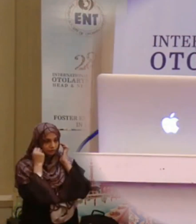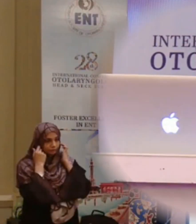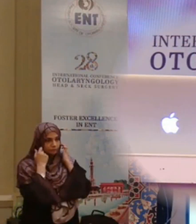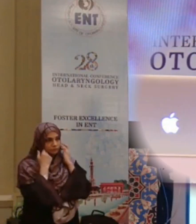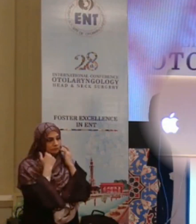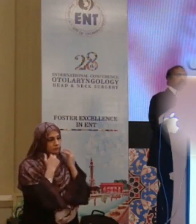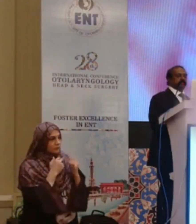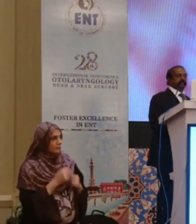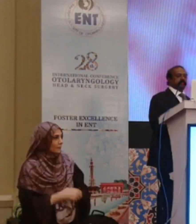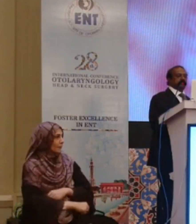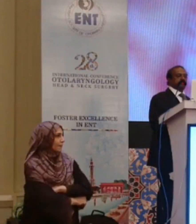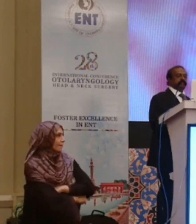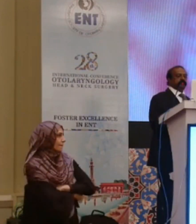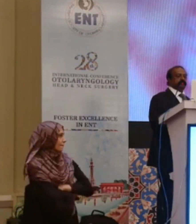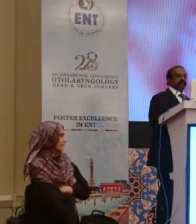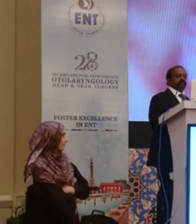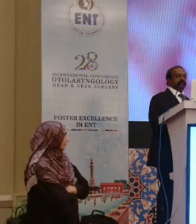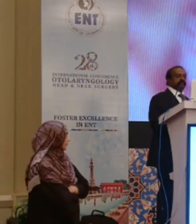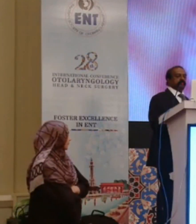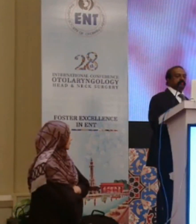center.